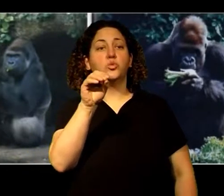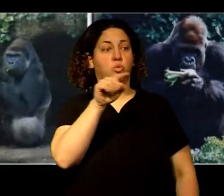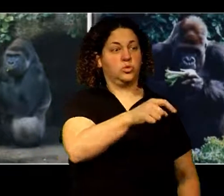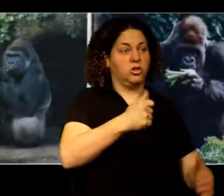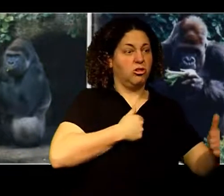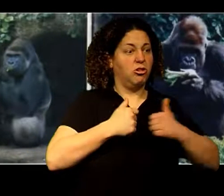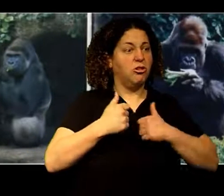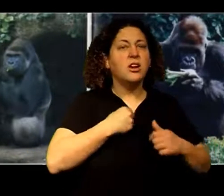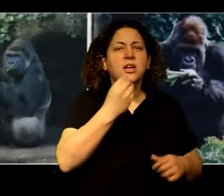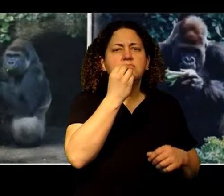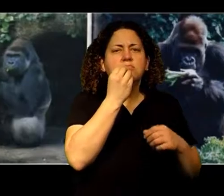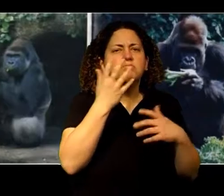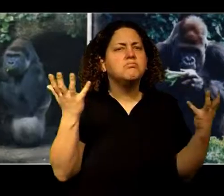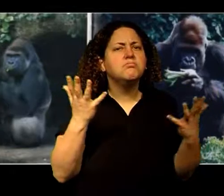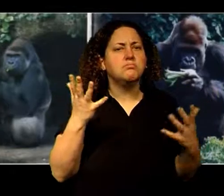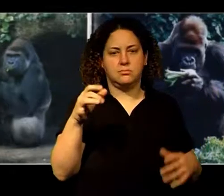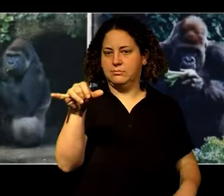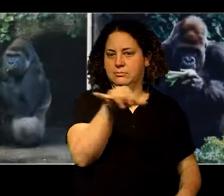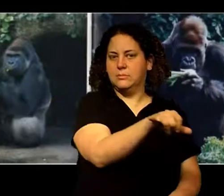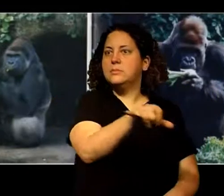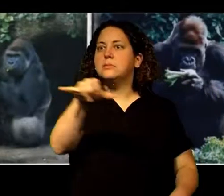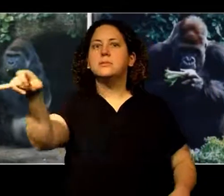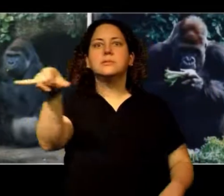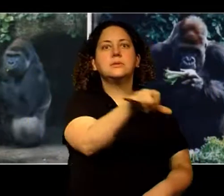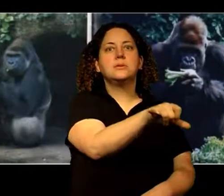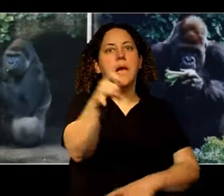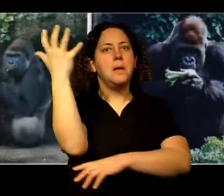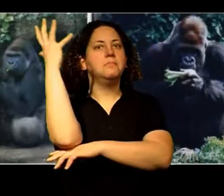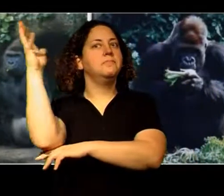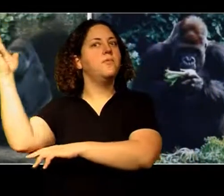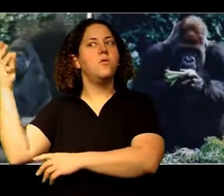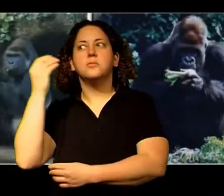At the zoo, gorillas also eat these things.